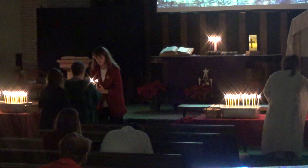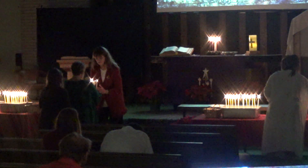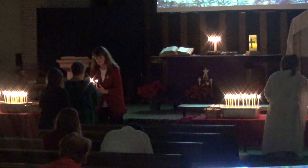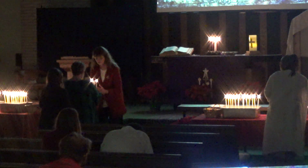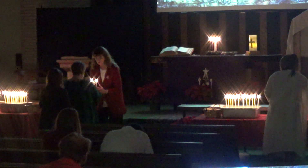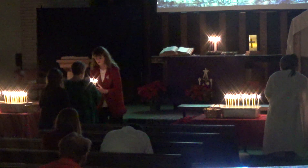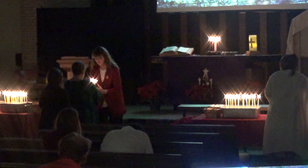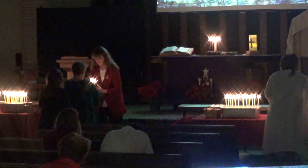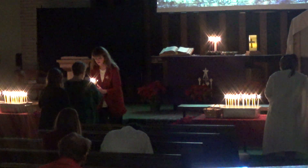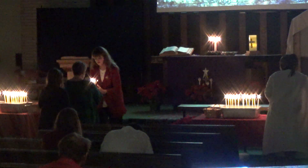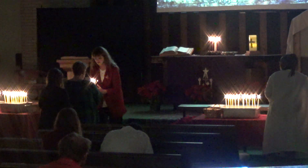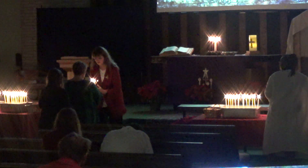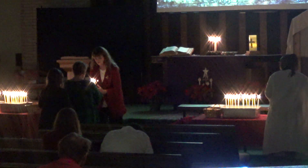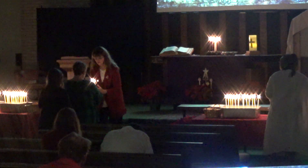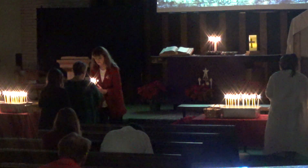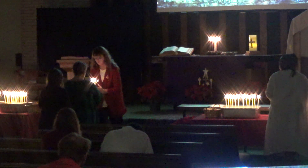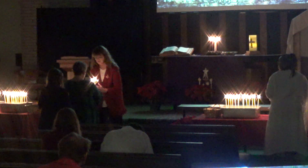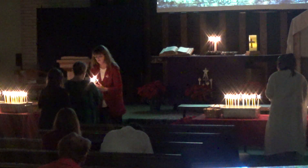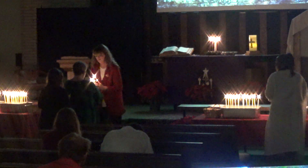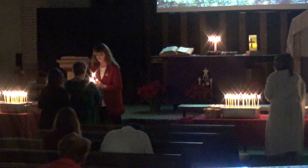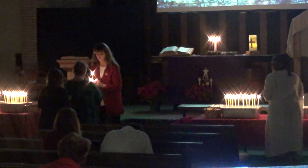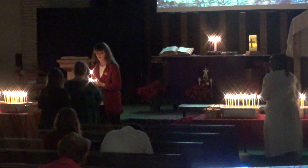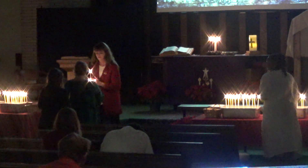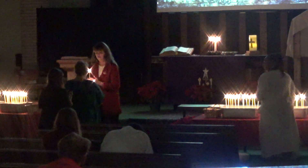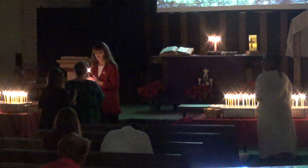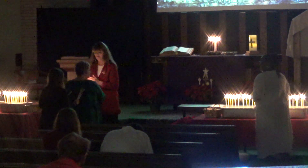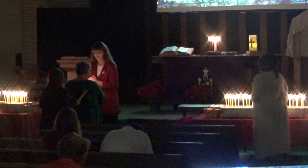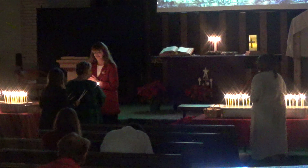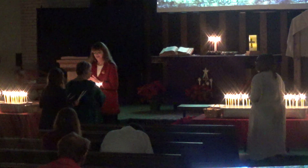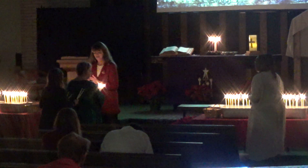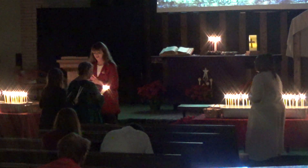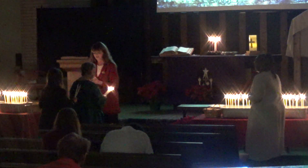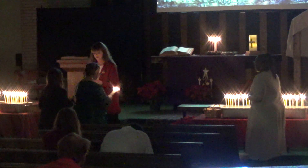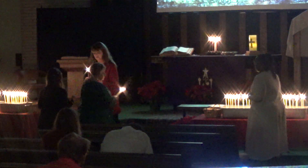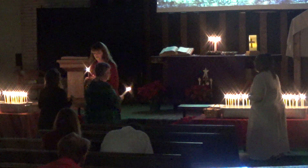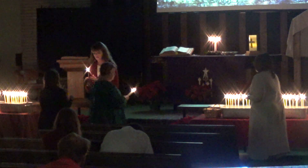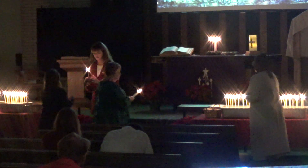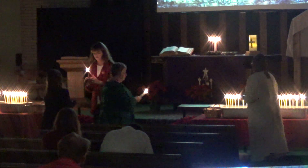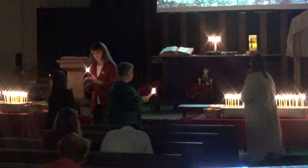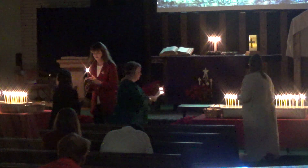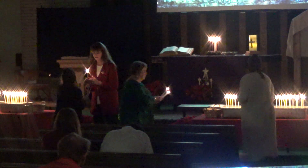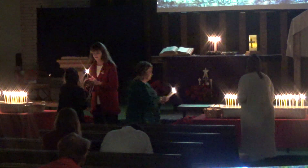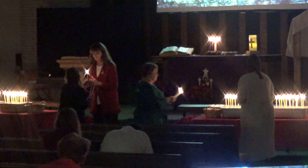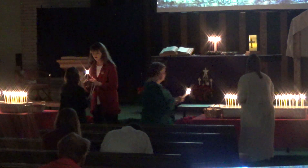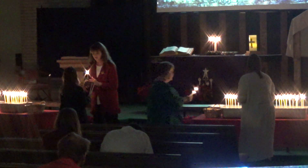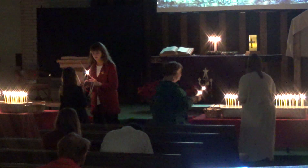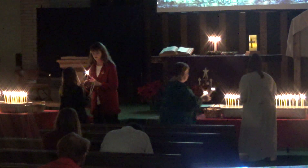No.